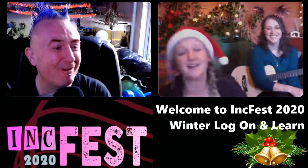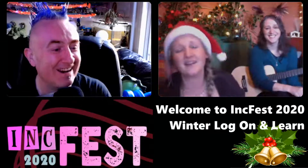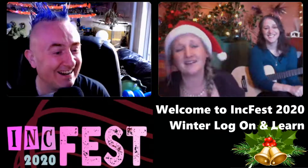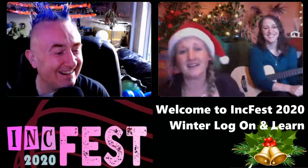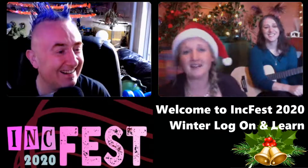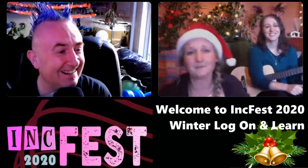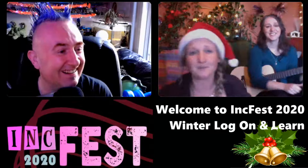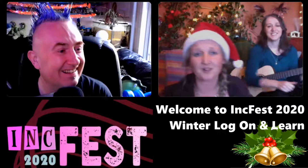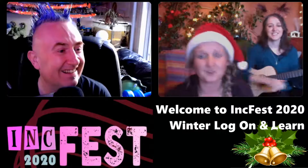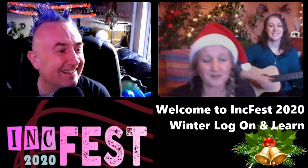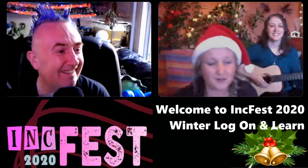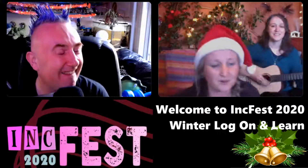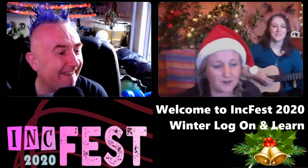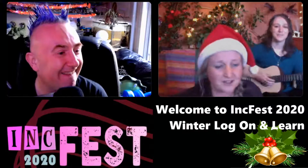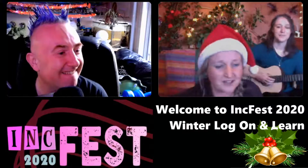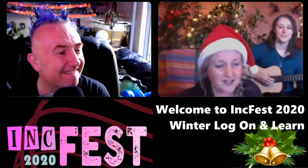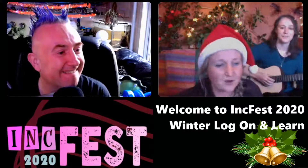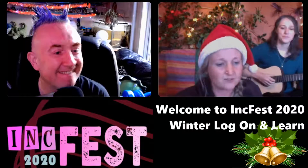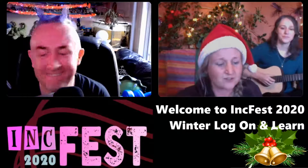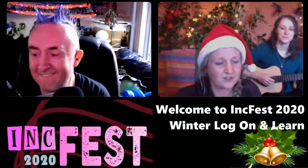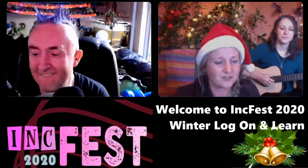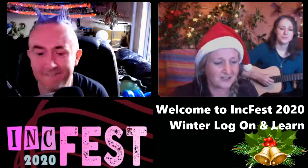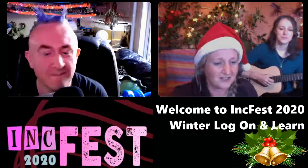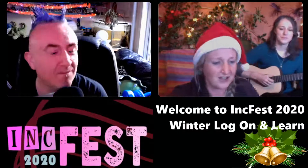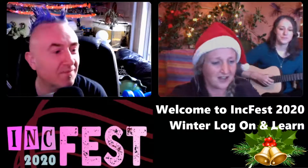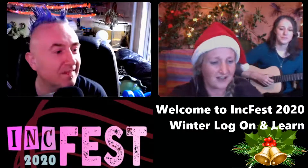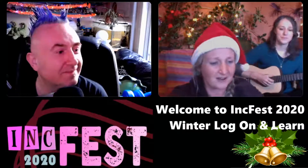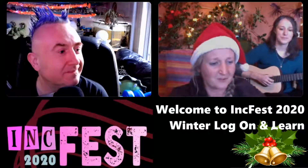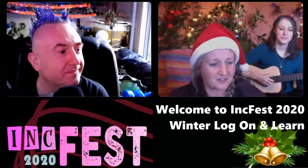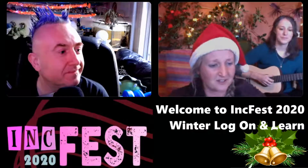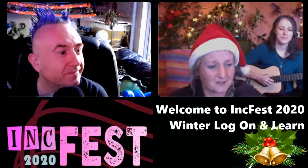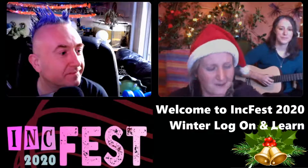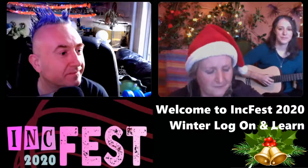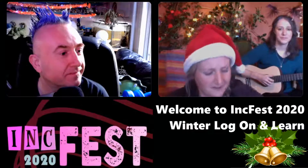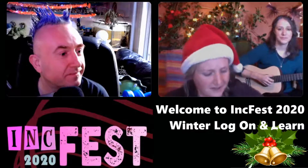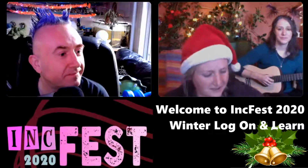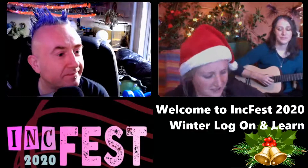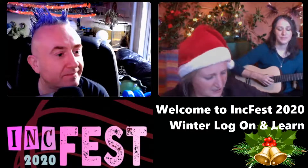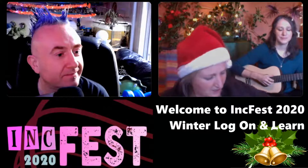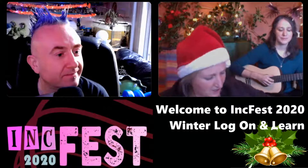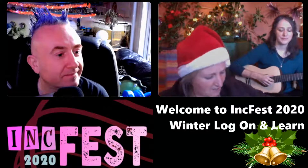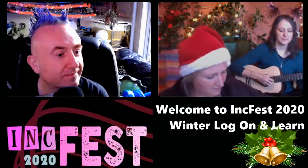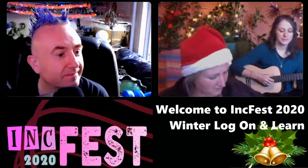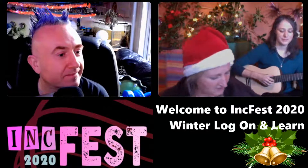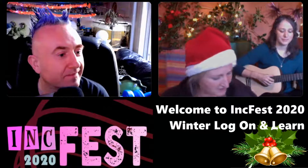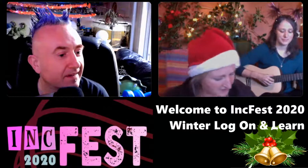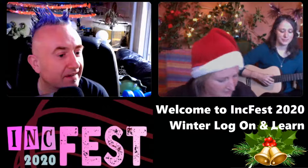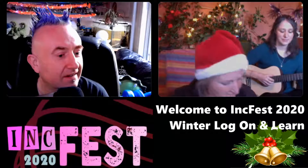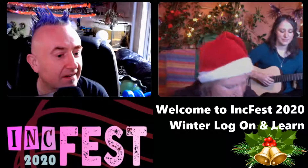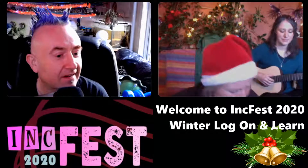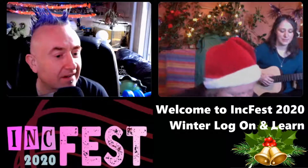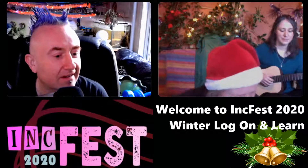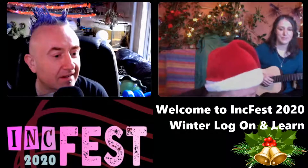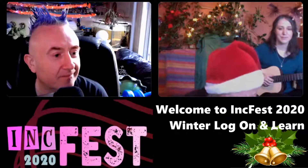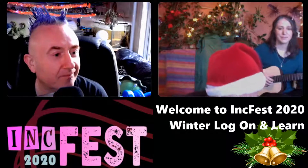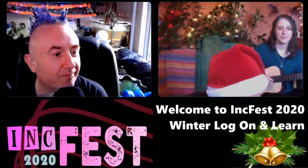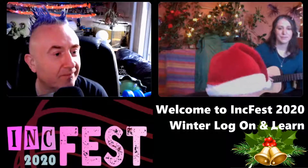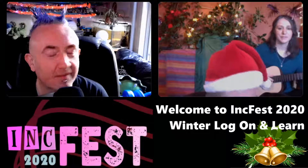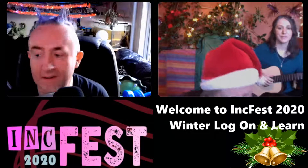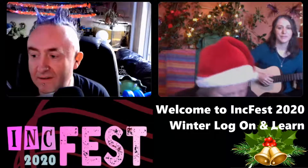Brilliant. And only because we know you're going to take on to the DJing now, which is going to be fantastic. So I hope everyone can stick around from it. And because we have this,